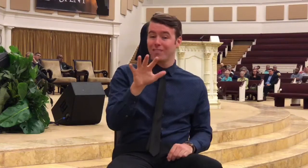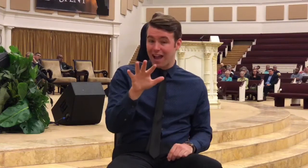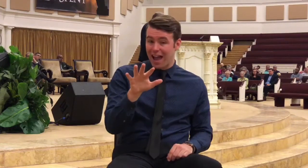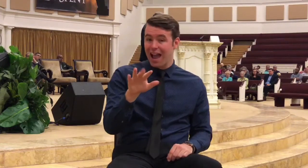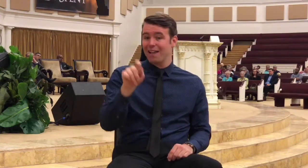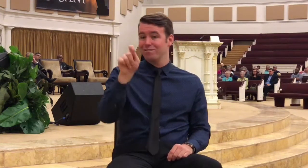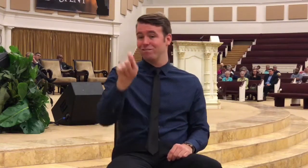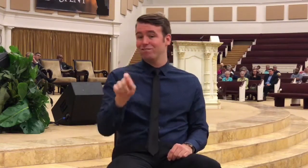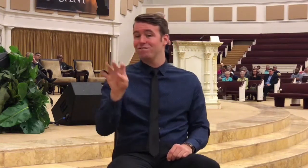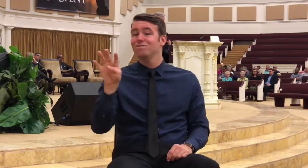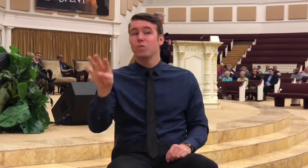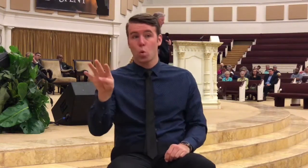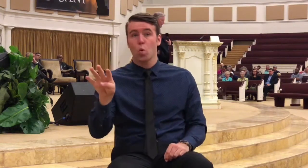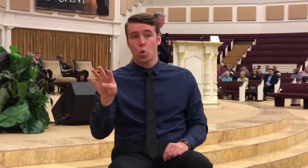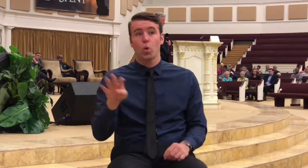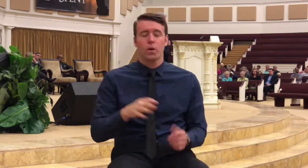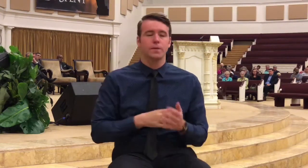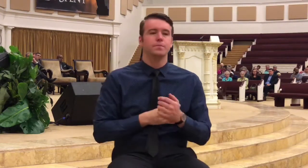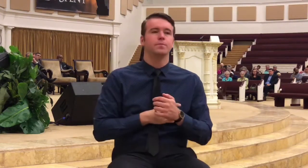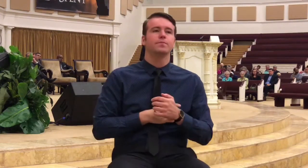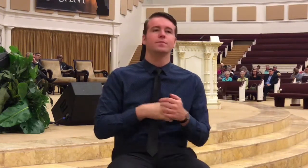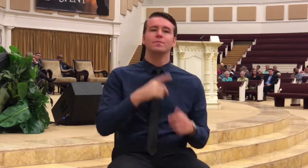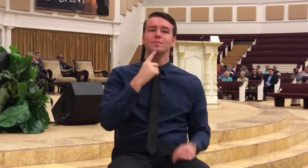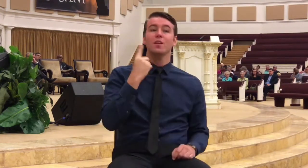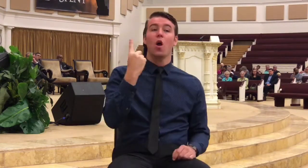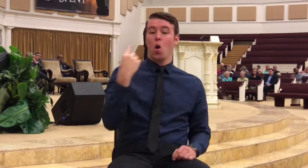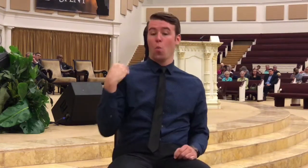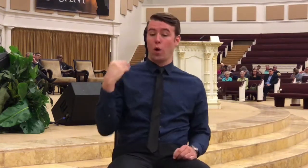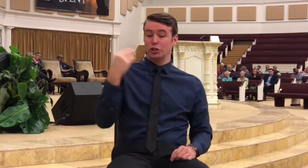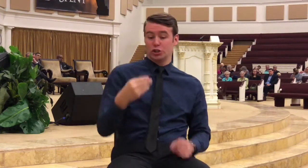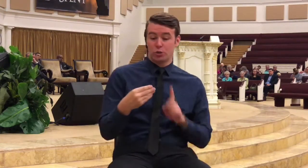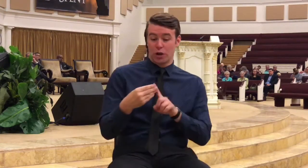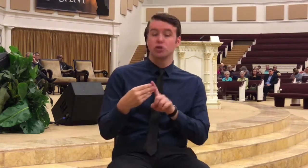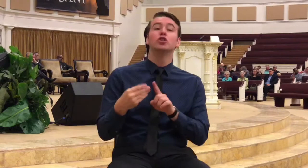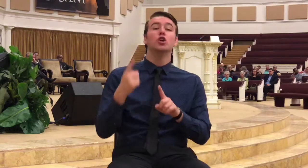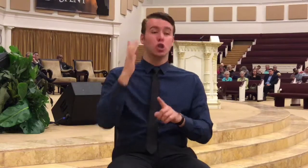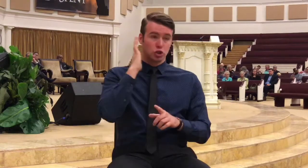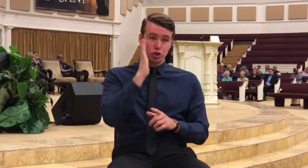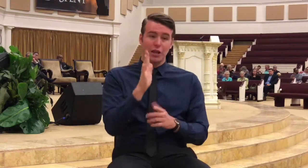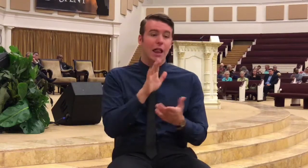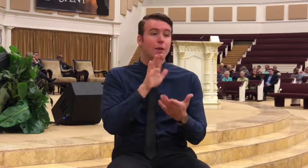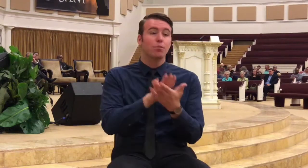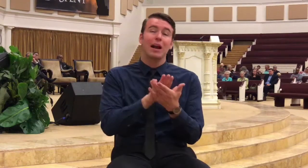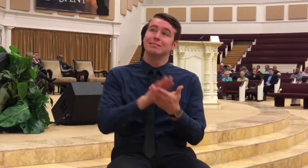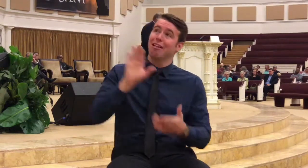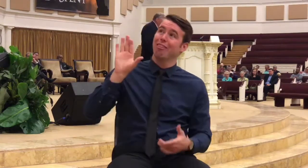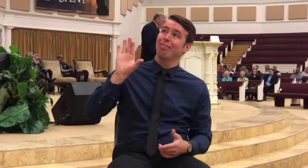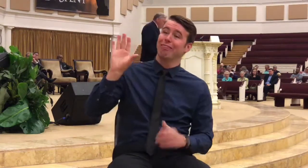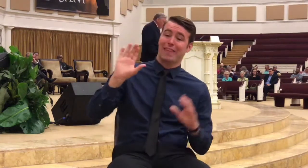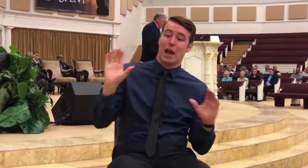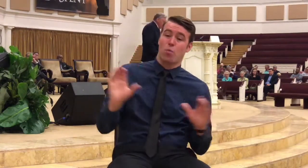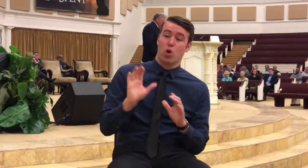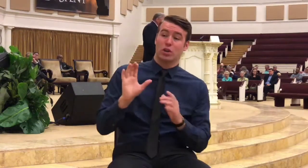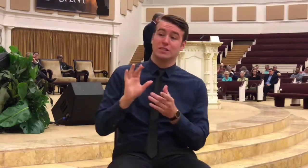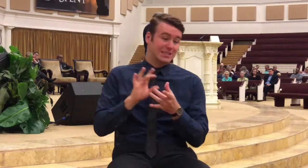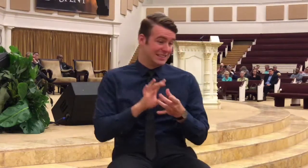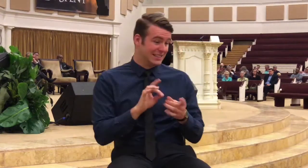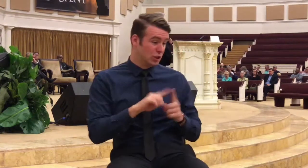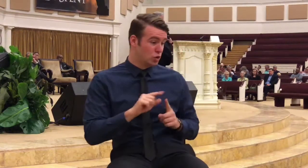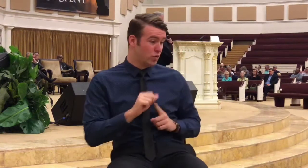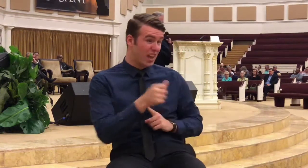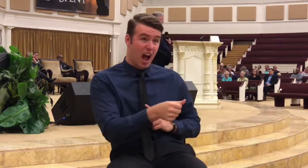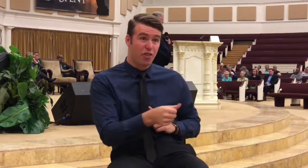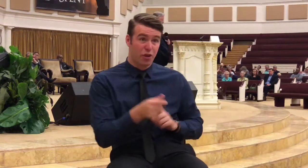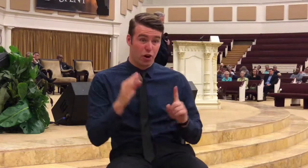145 and verse 4 that one generation shall praise the works, thy works, to another,